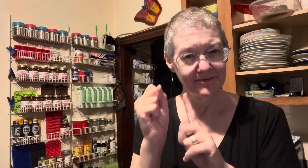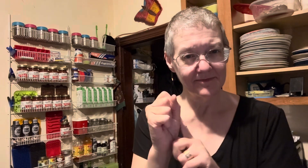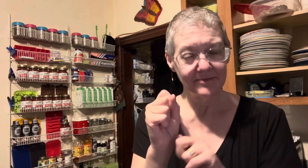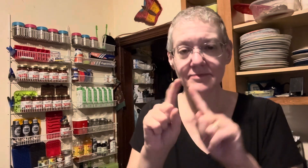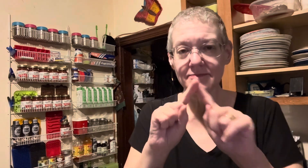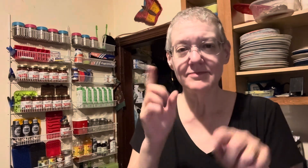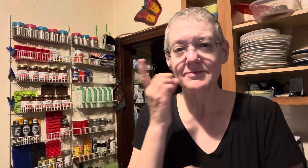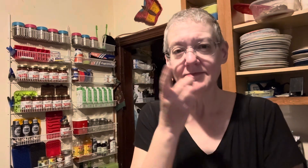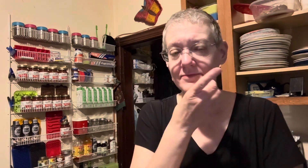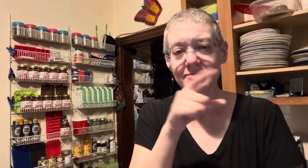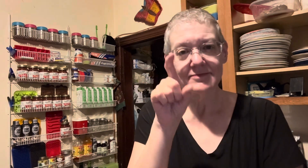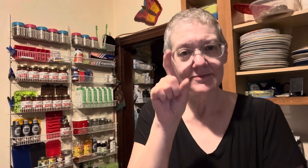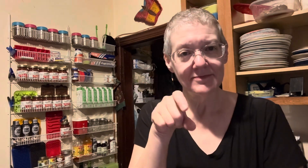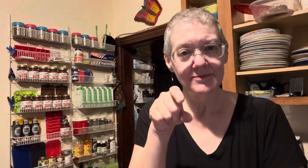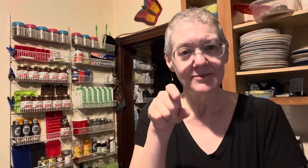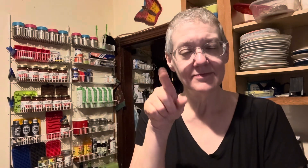for Dale.